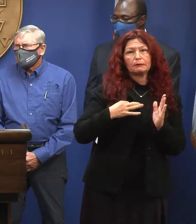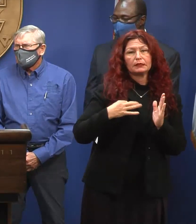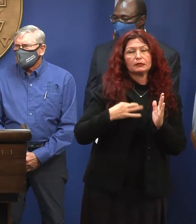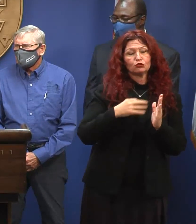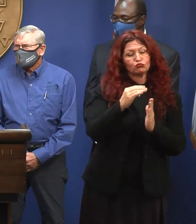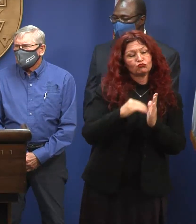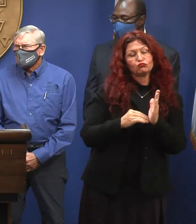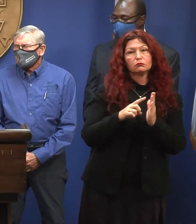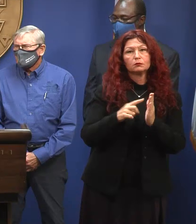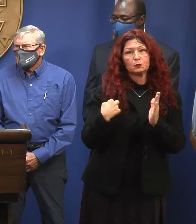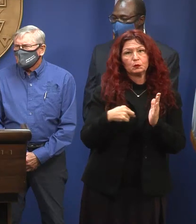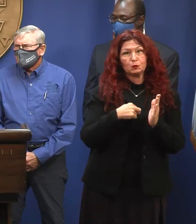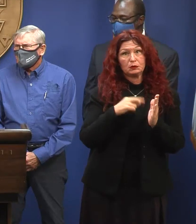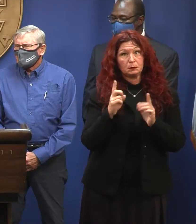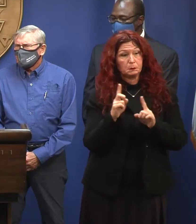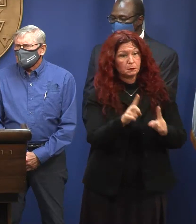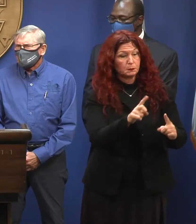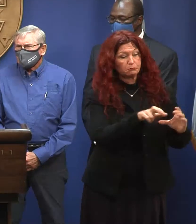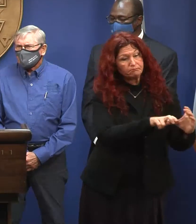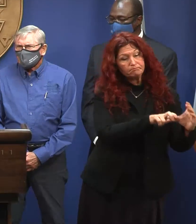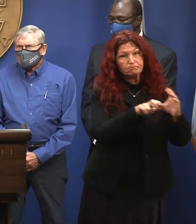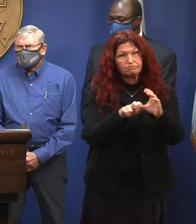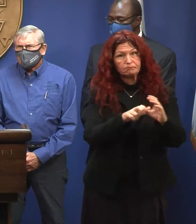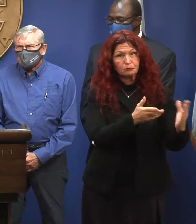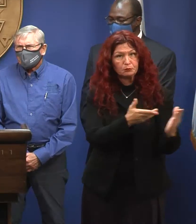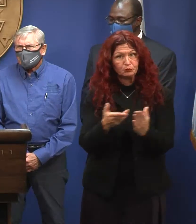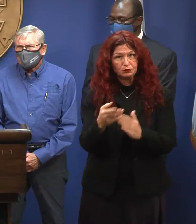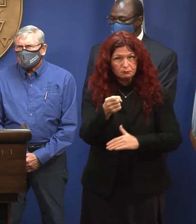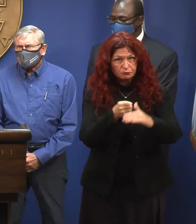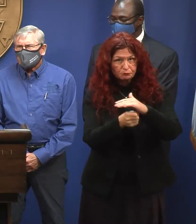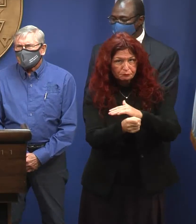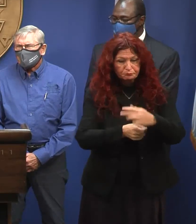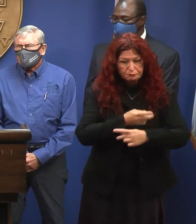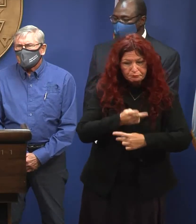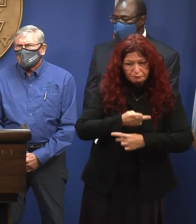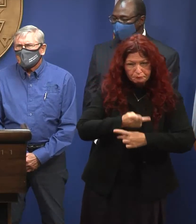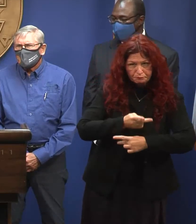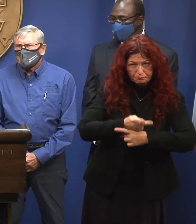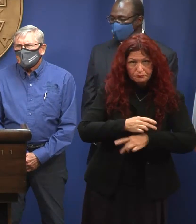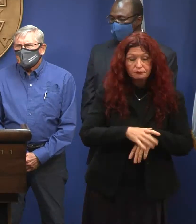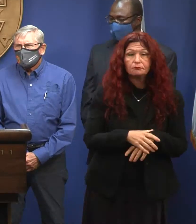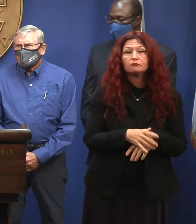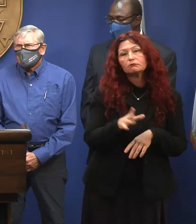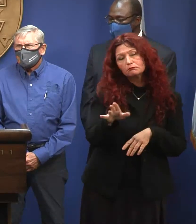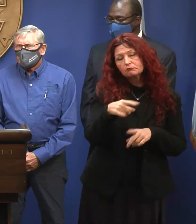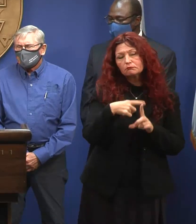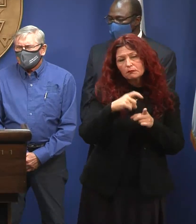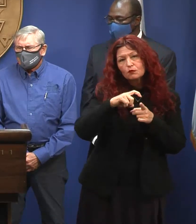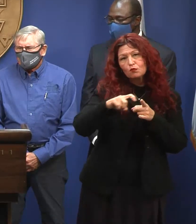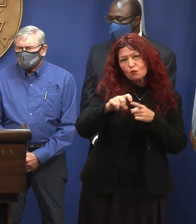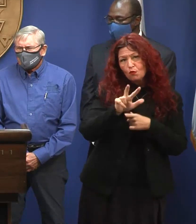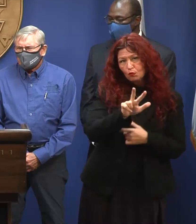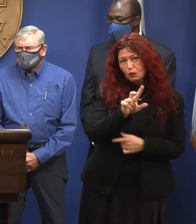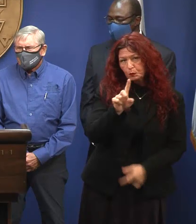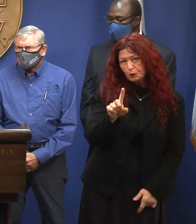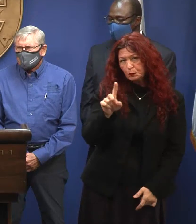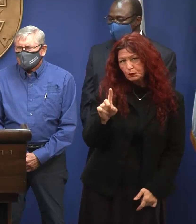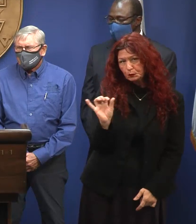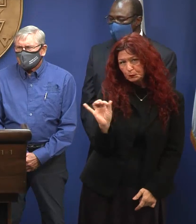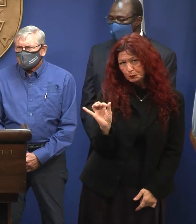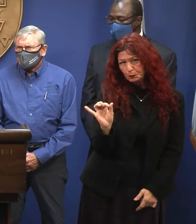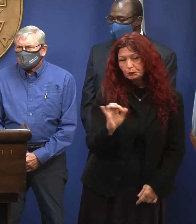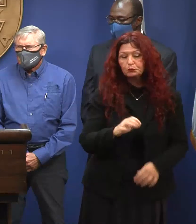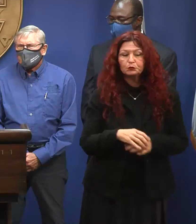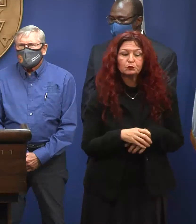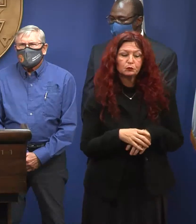for yourselves or your loved ones. Do not wait. And you can also register by calling 311. And what